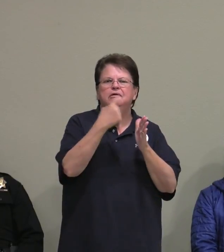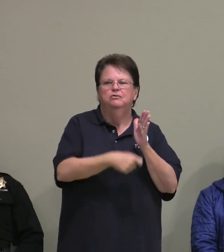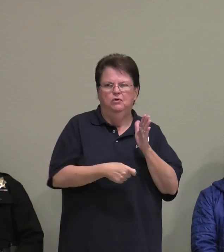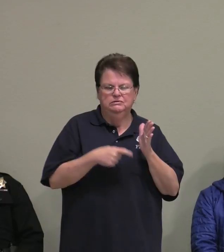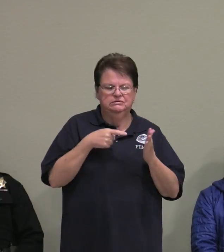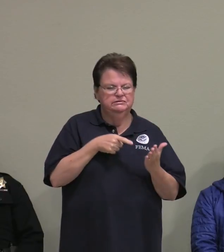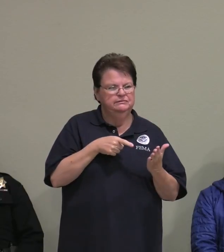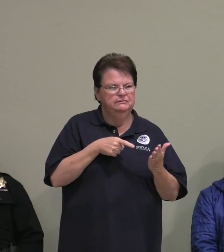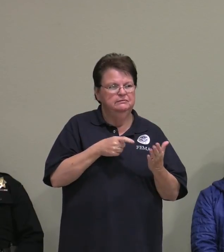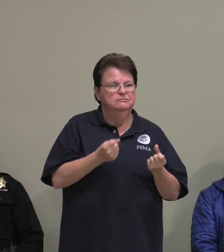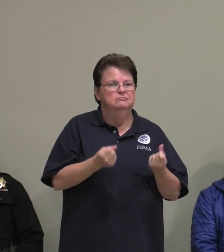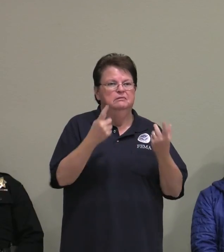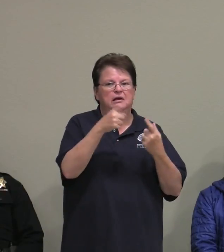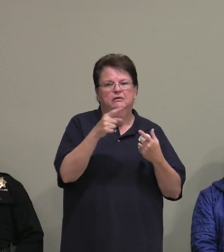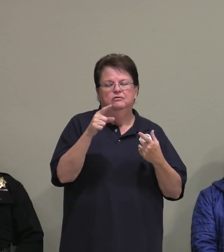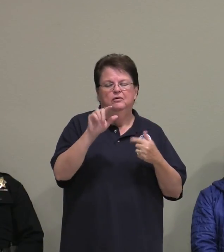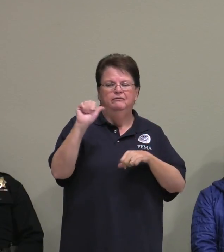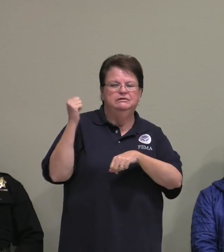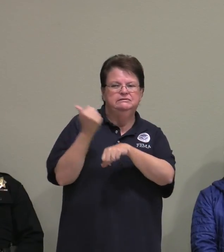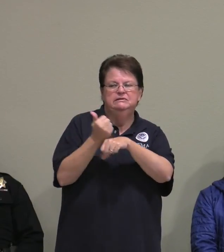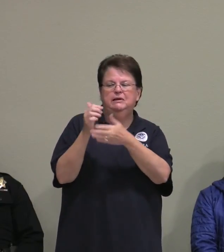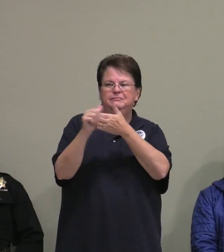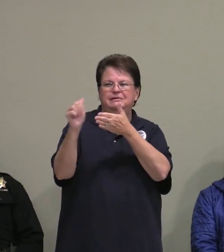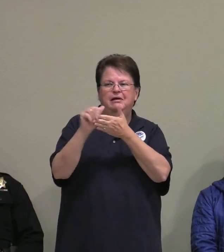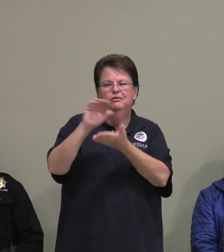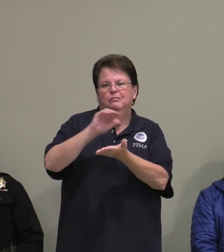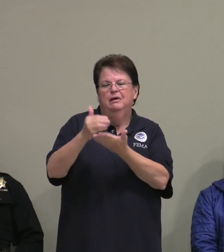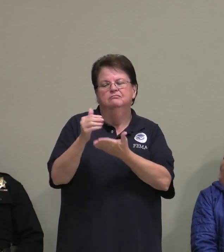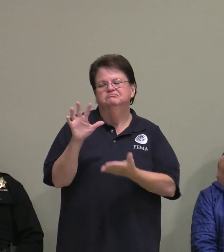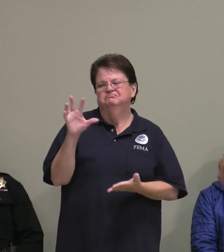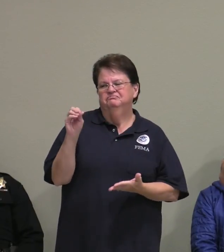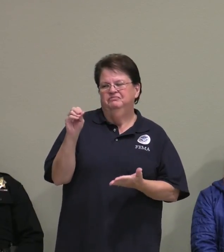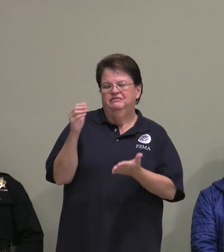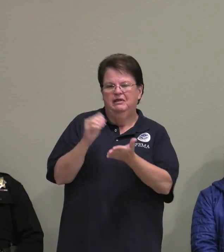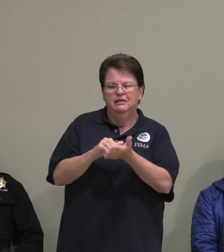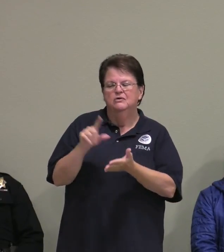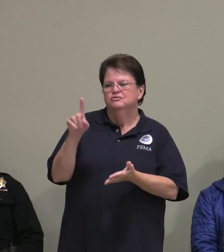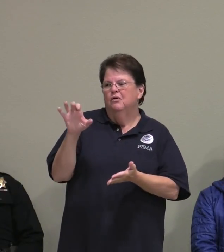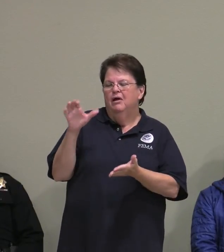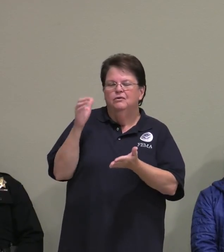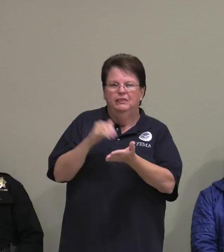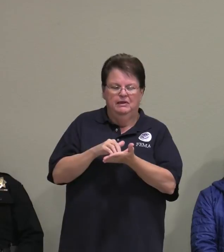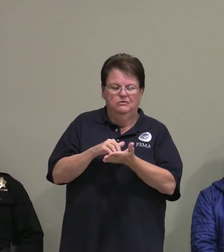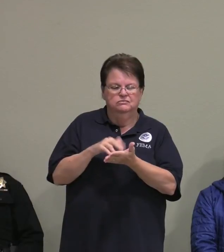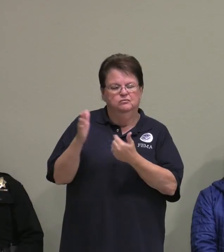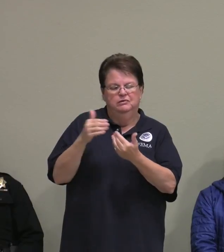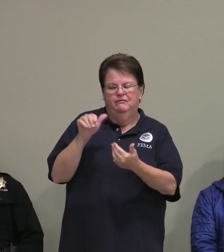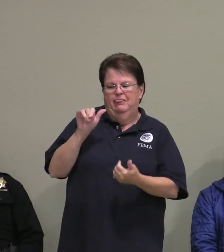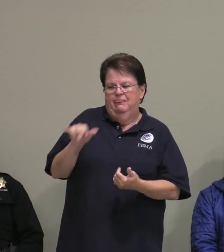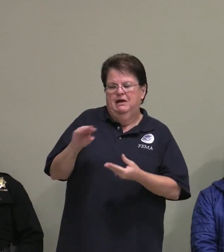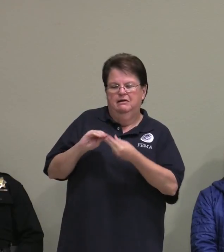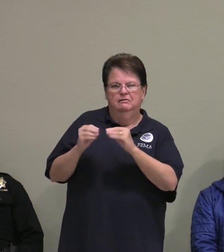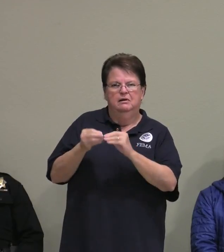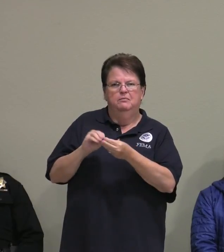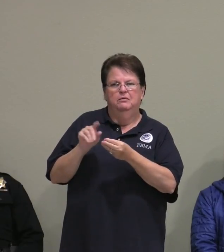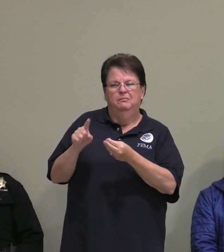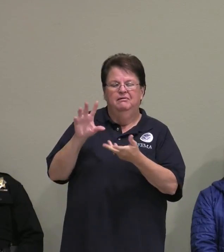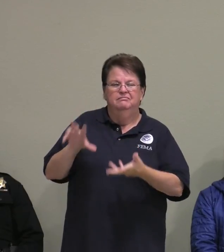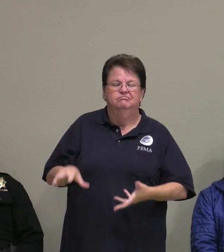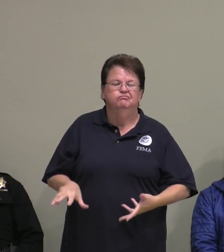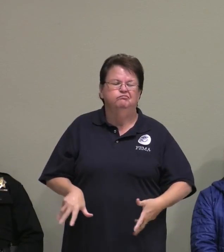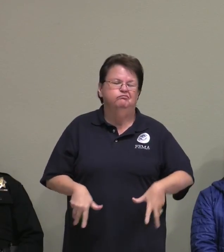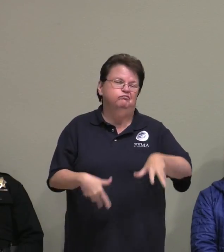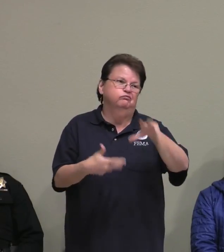Many of you have a set dollar amount. Let's say 50,000 or 100,000 or whatever that number is. Because it's a disaster,